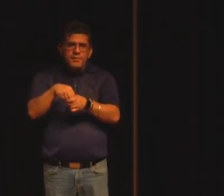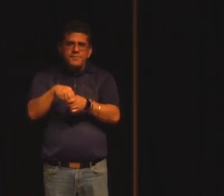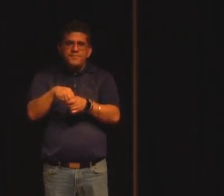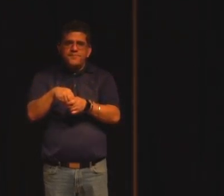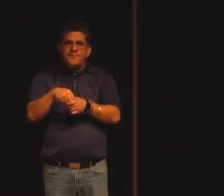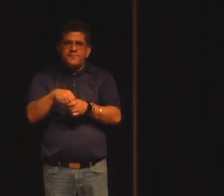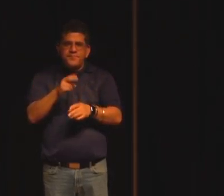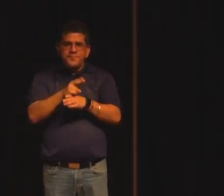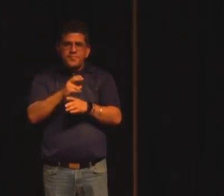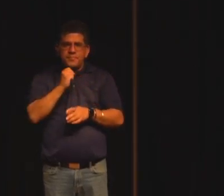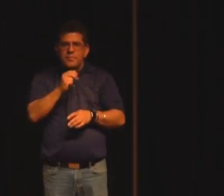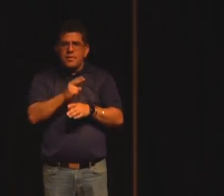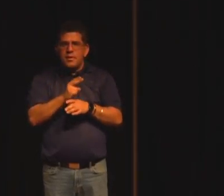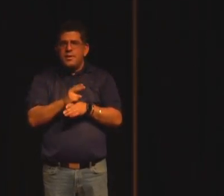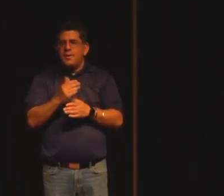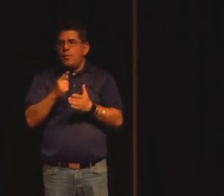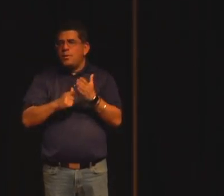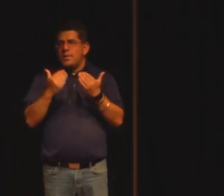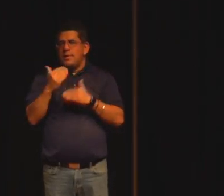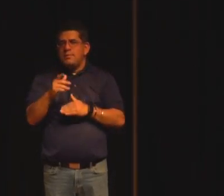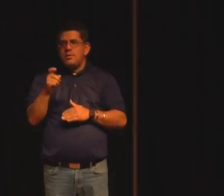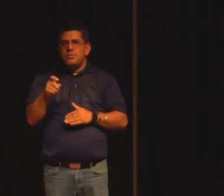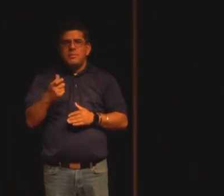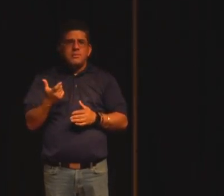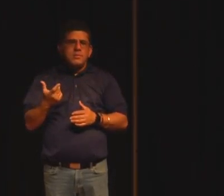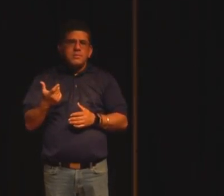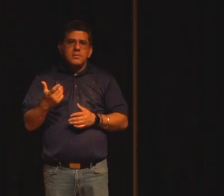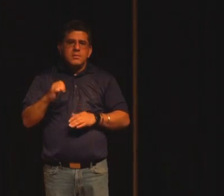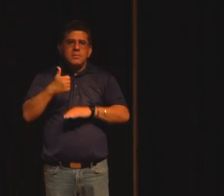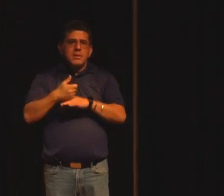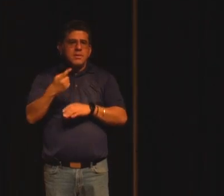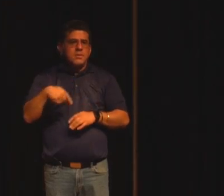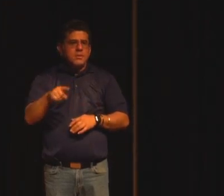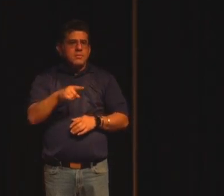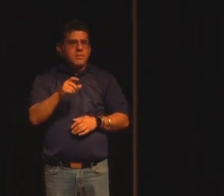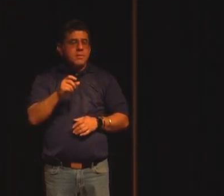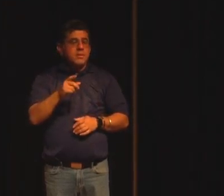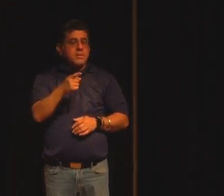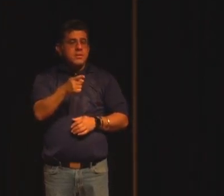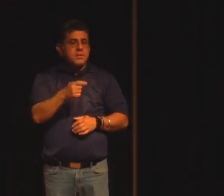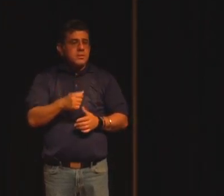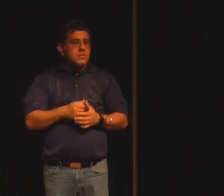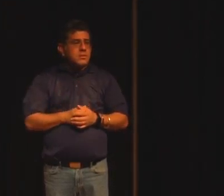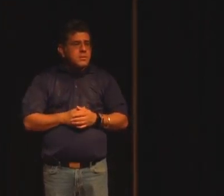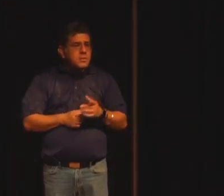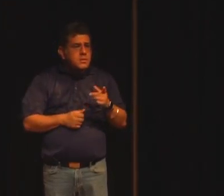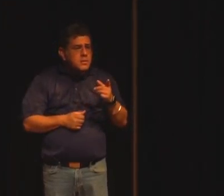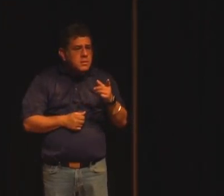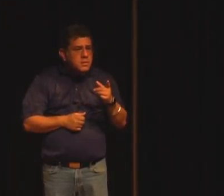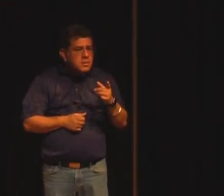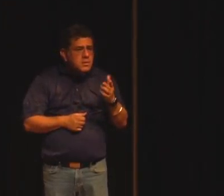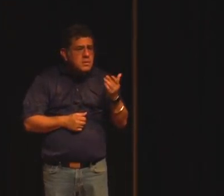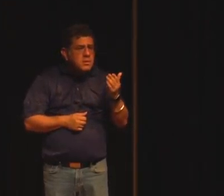them or not use them and what the limits should be that are placed on them. There's another question right here. Yes.